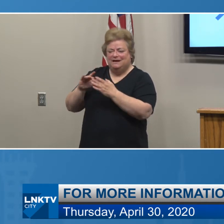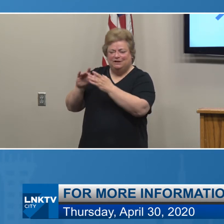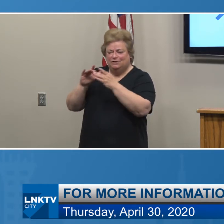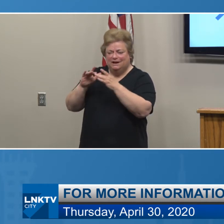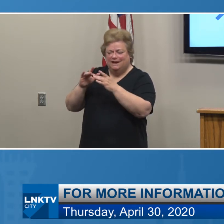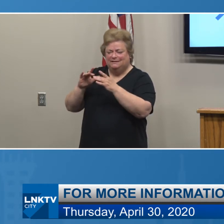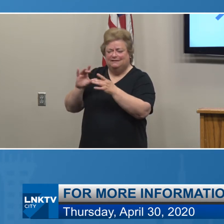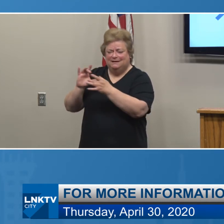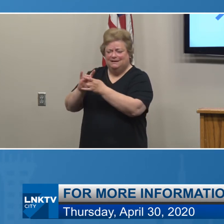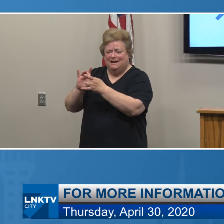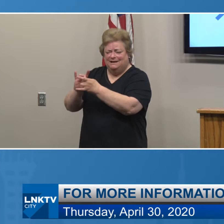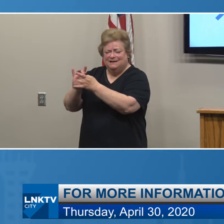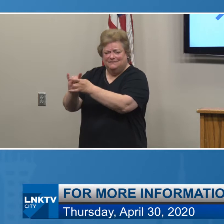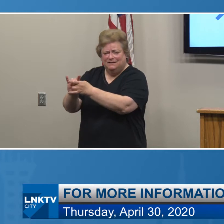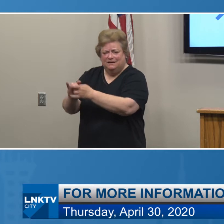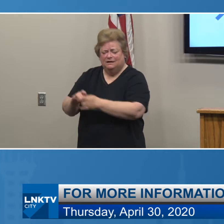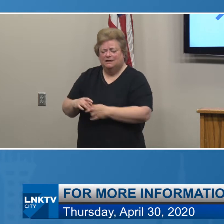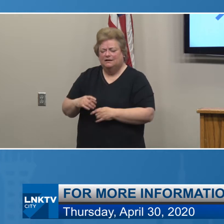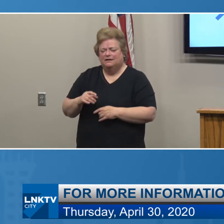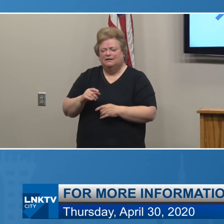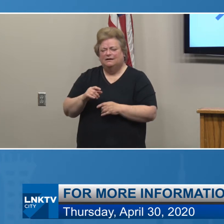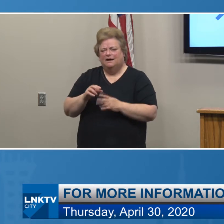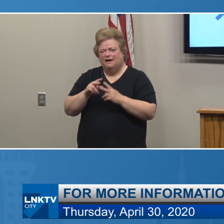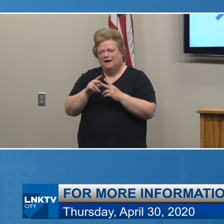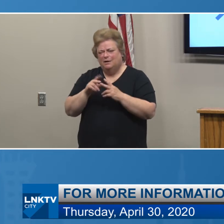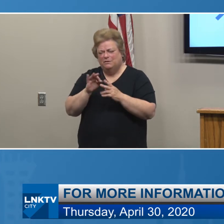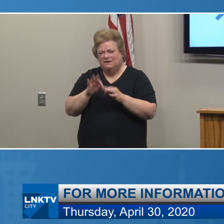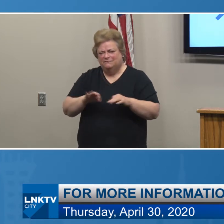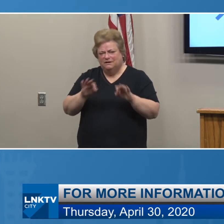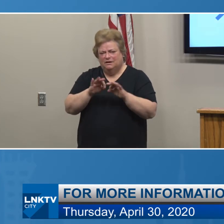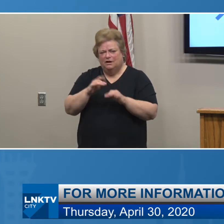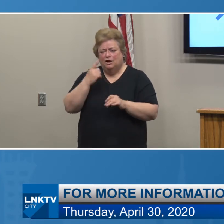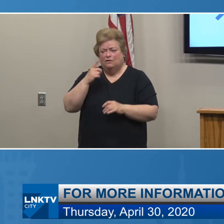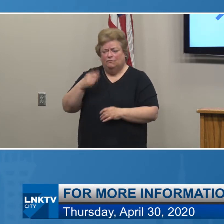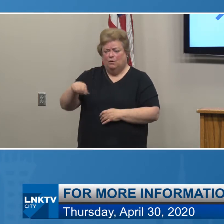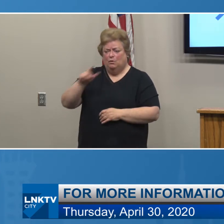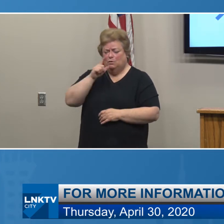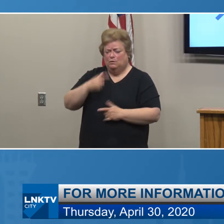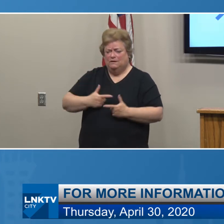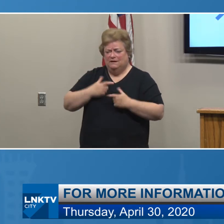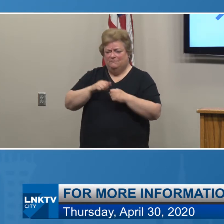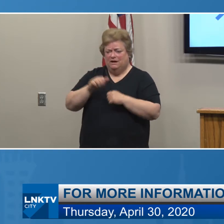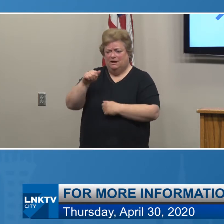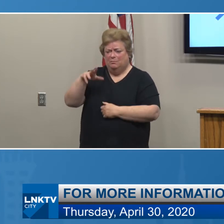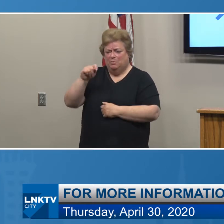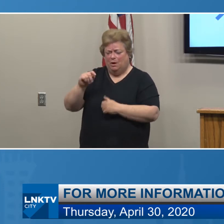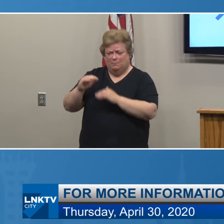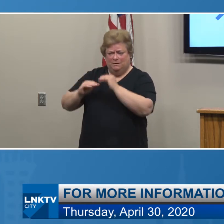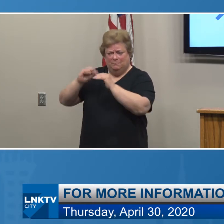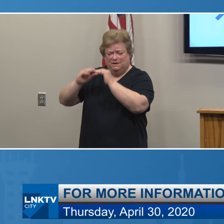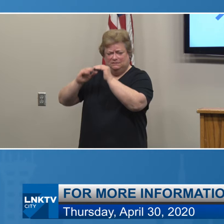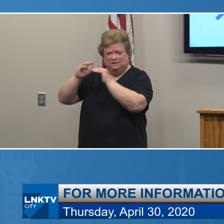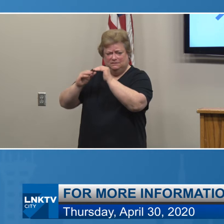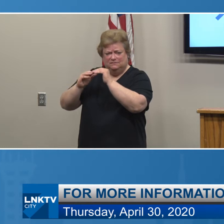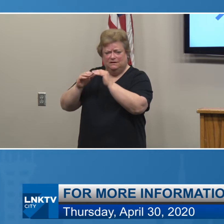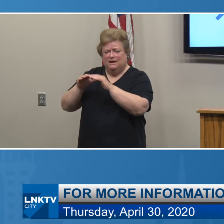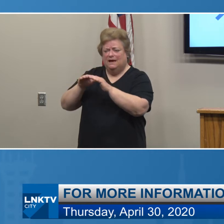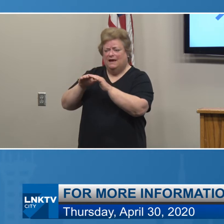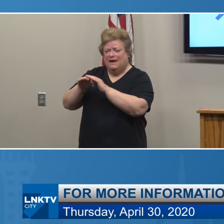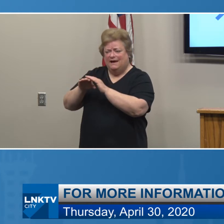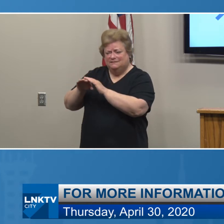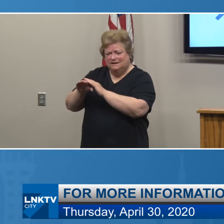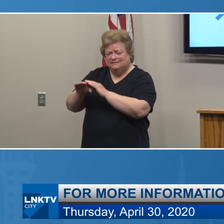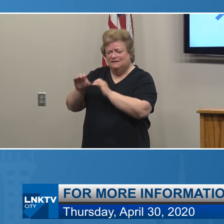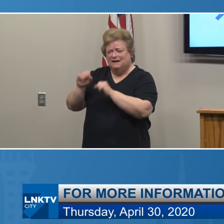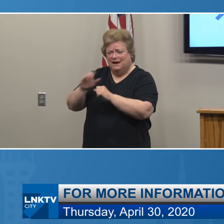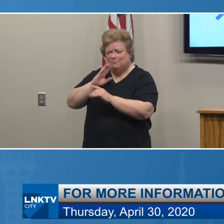special issues here that are worth mentioning. For those who live in apartment complexes, access rights to some locations can